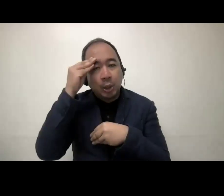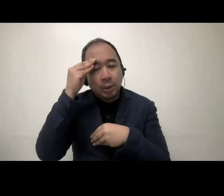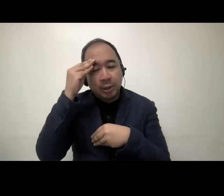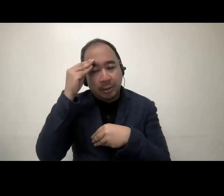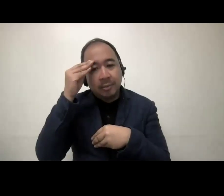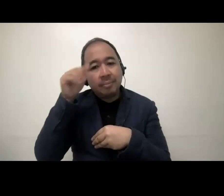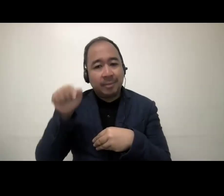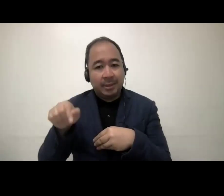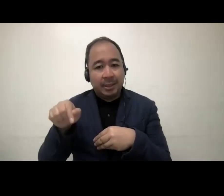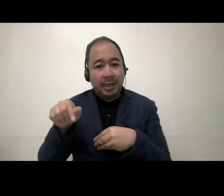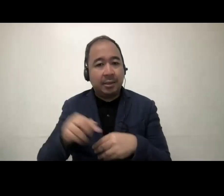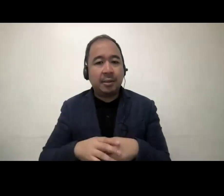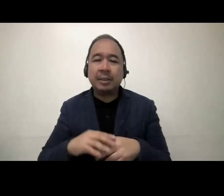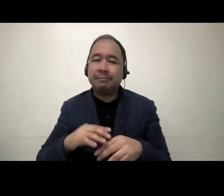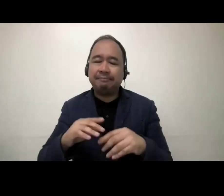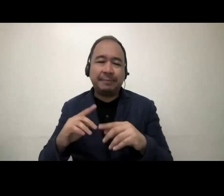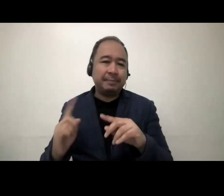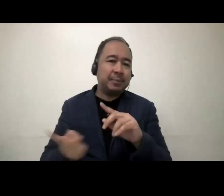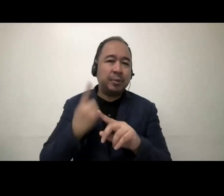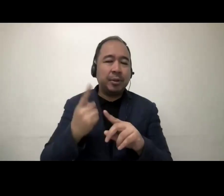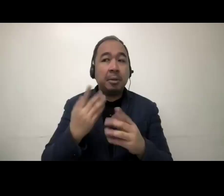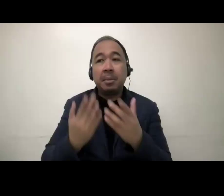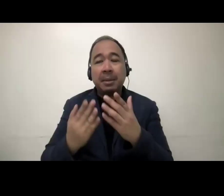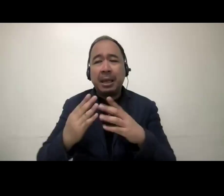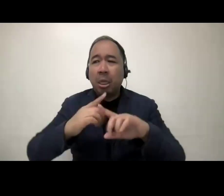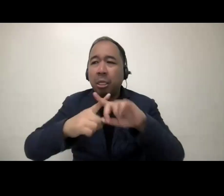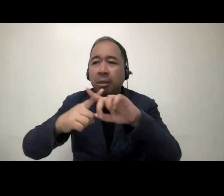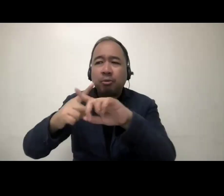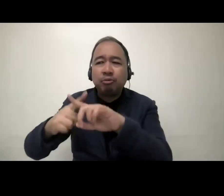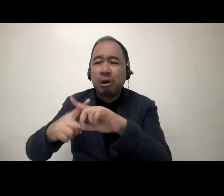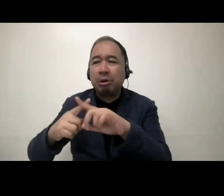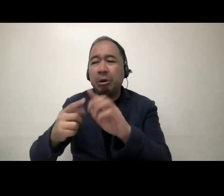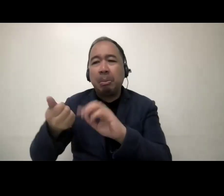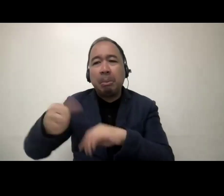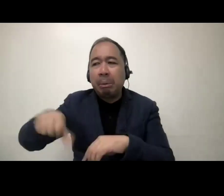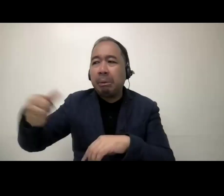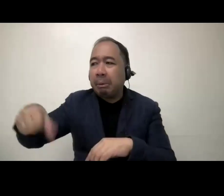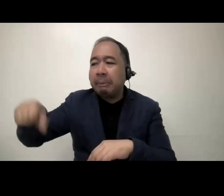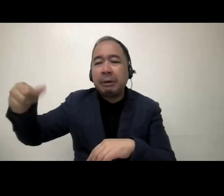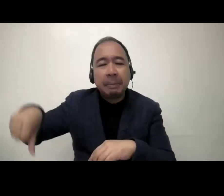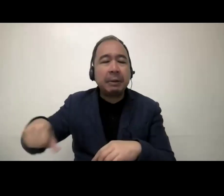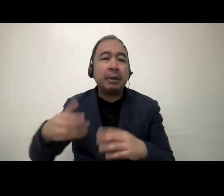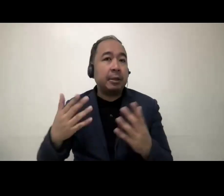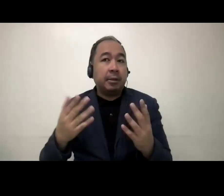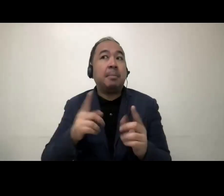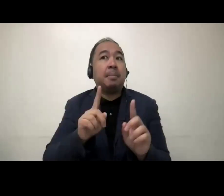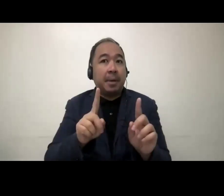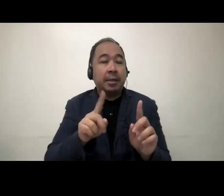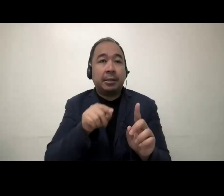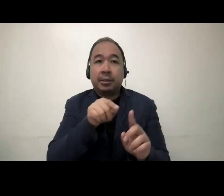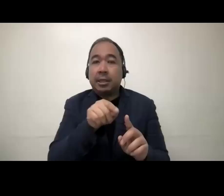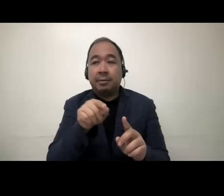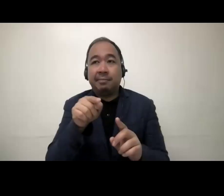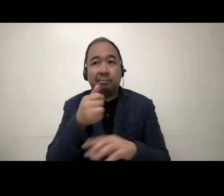That's fundamental. There will always be mistakes making along when an agency is seeking to